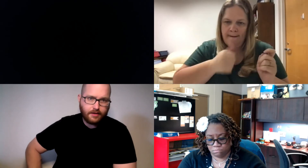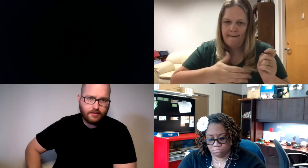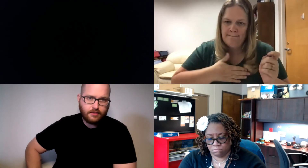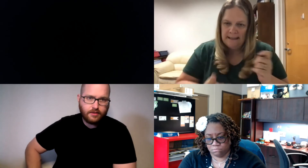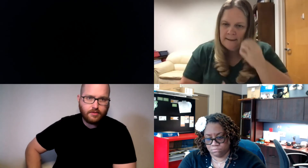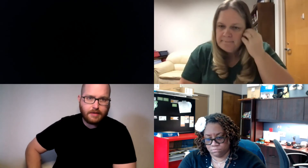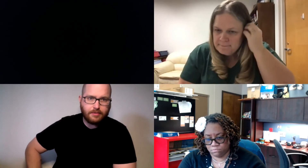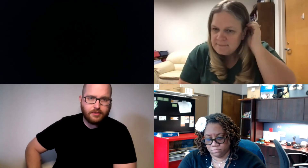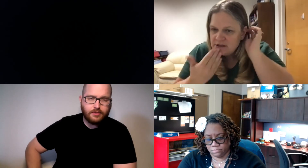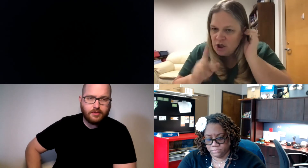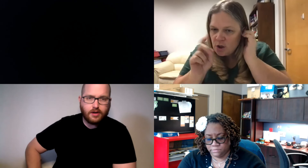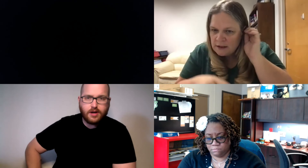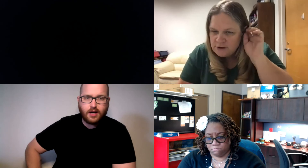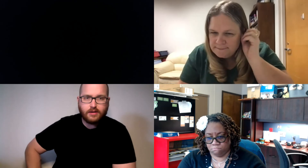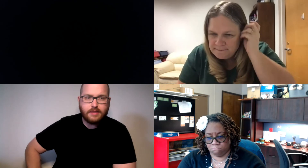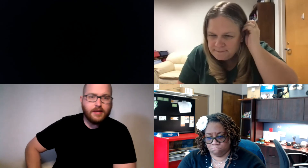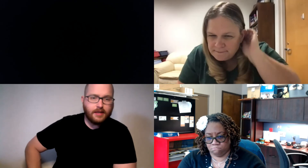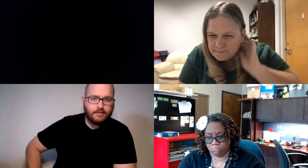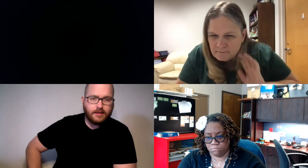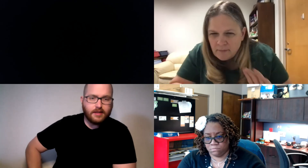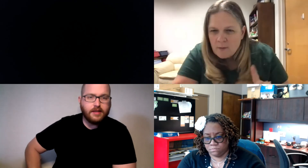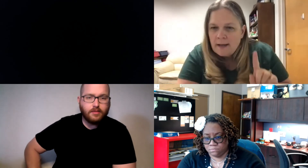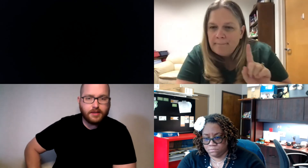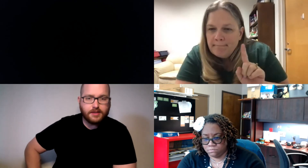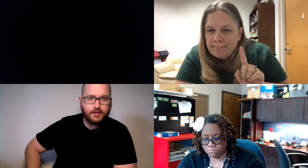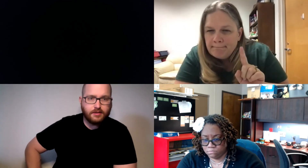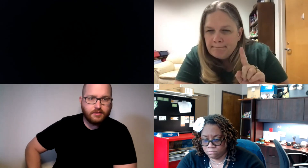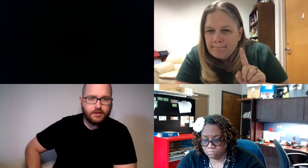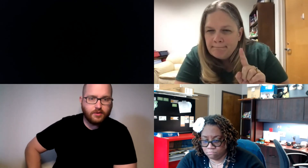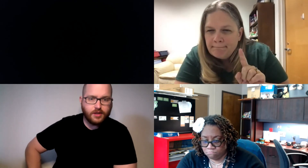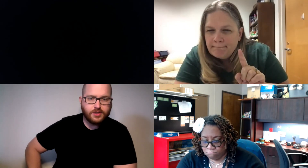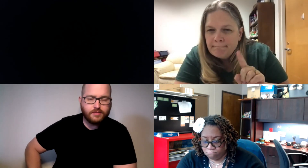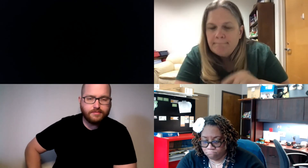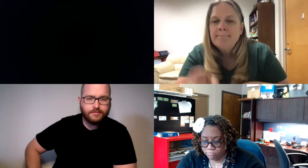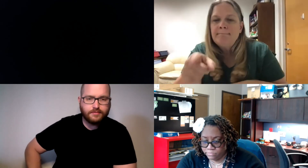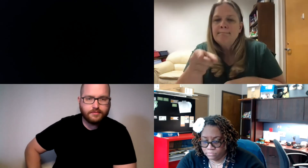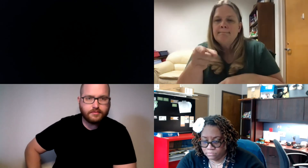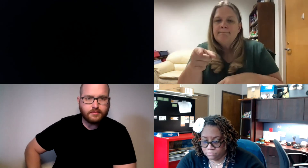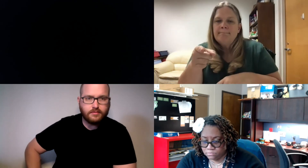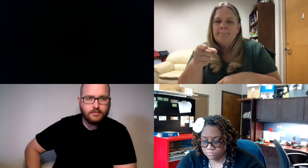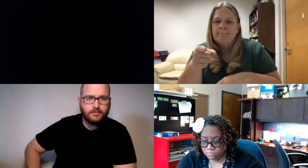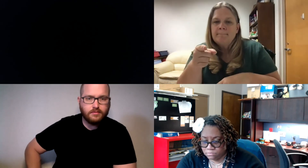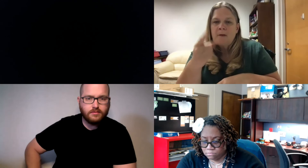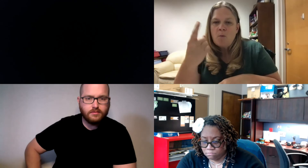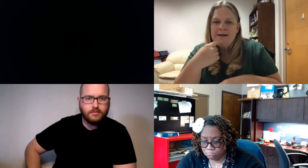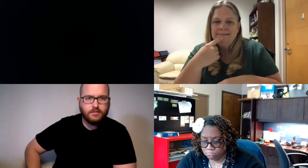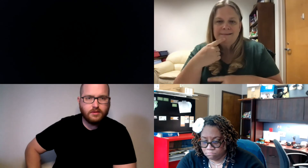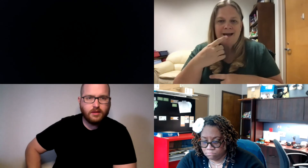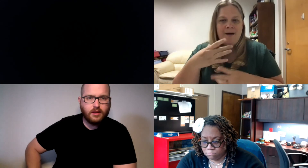that? You know, with people who are not admitting that they need help? That's a good question.